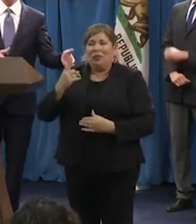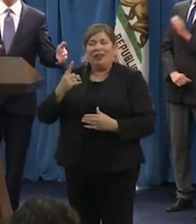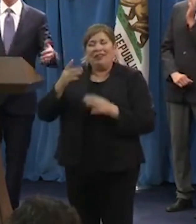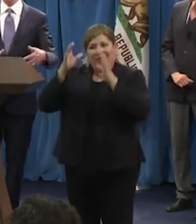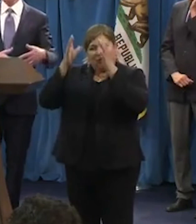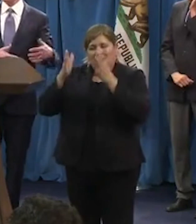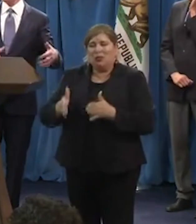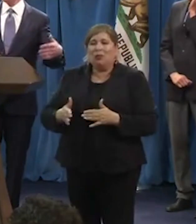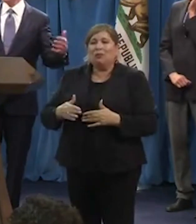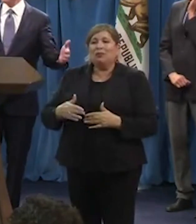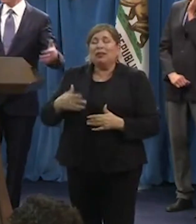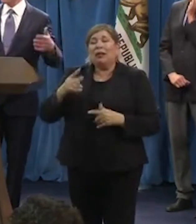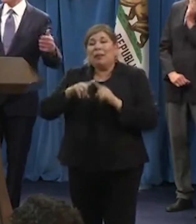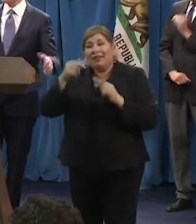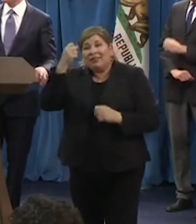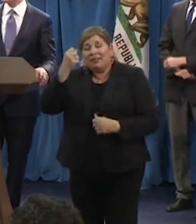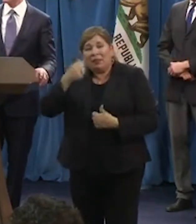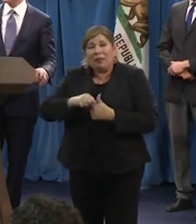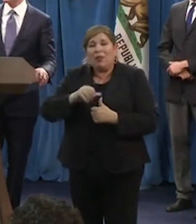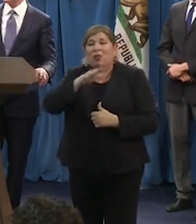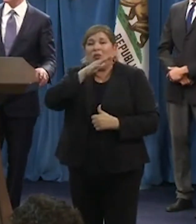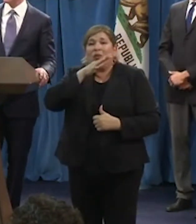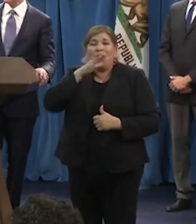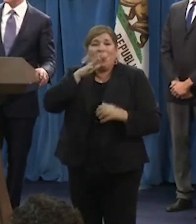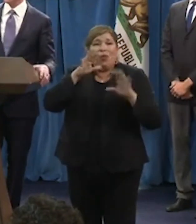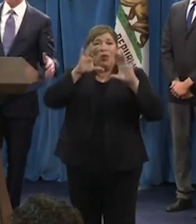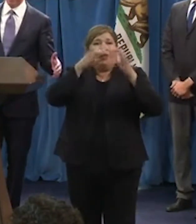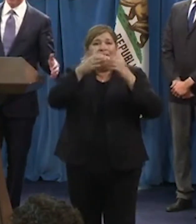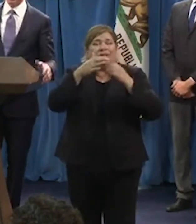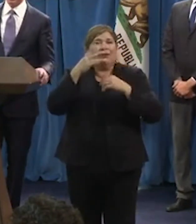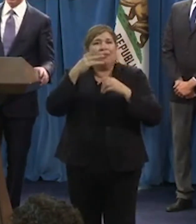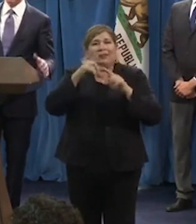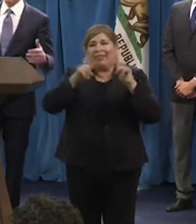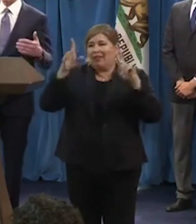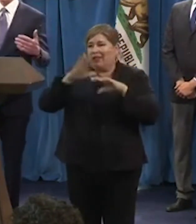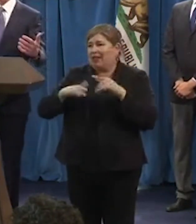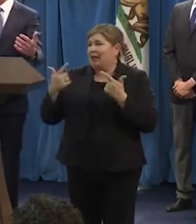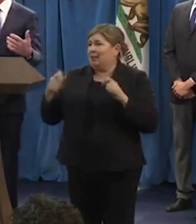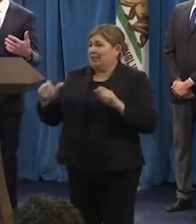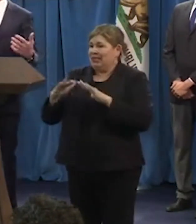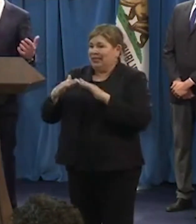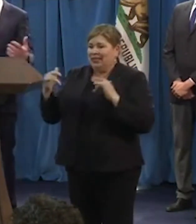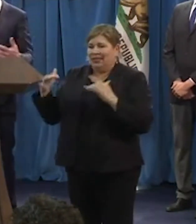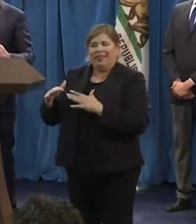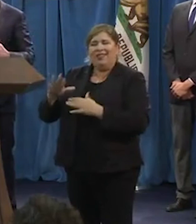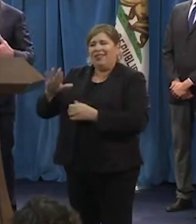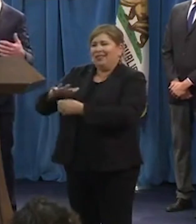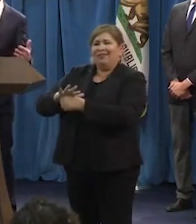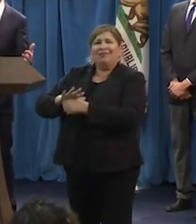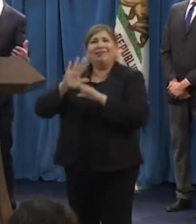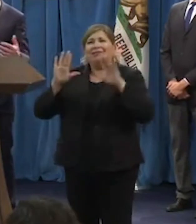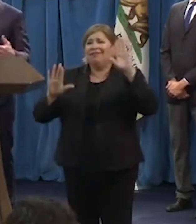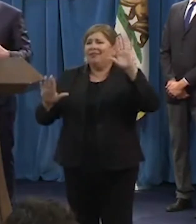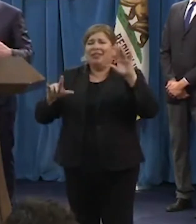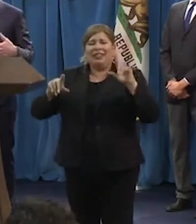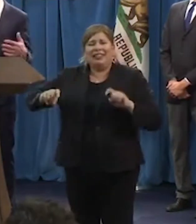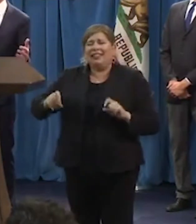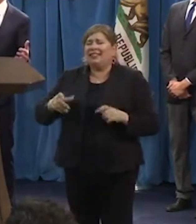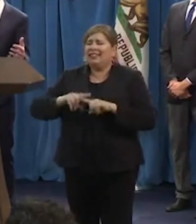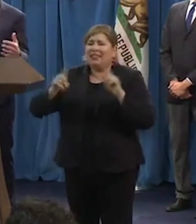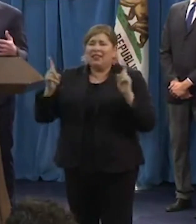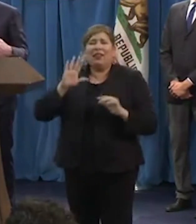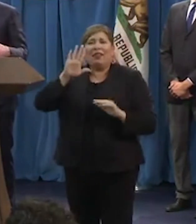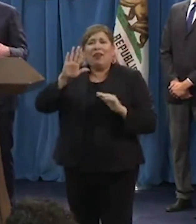the central, some of the larger urban centers in other parts of the state. And so, conditions, criteria, their assets, their resources,